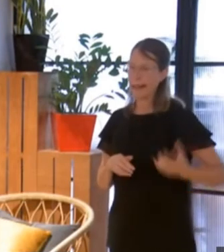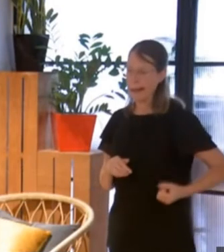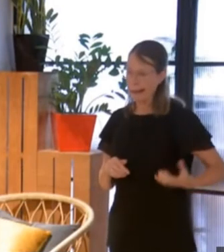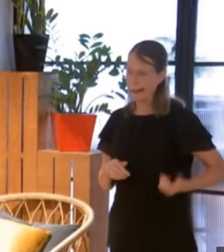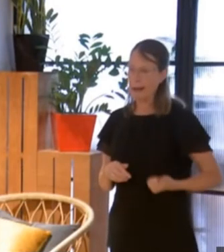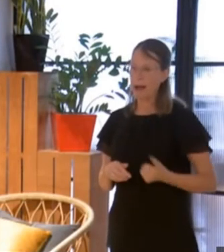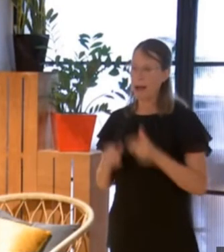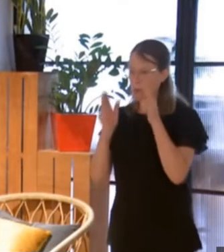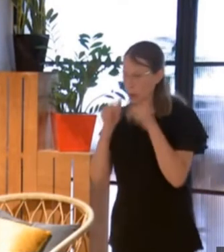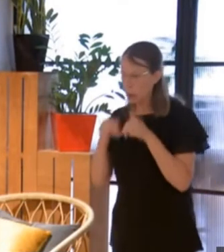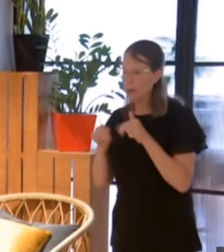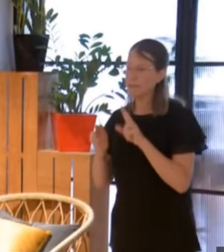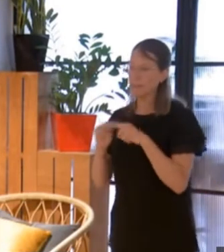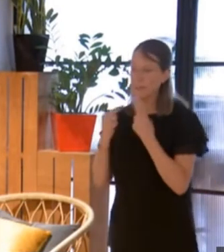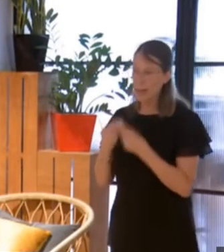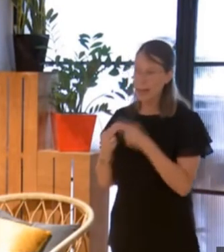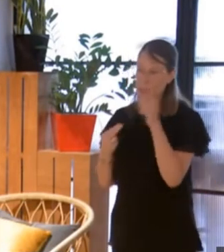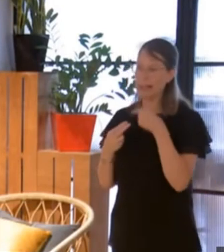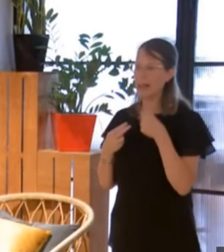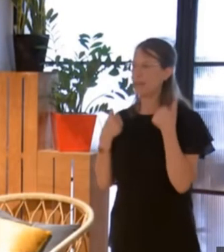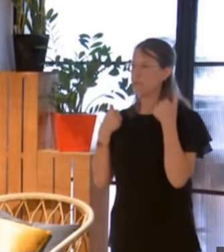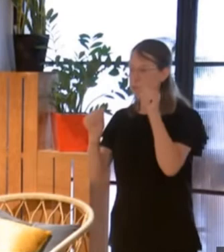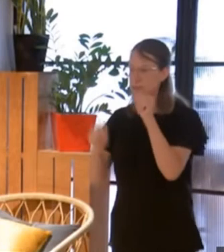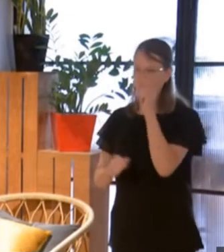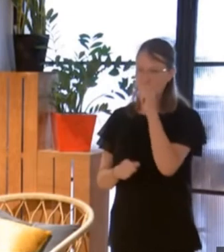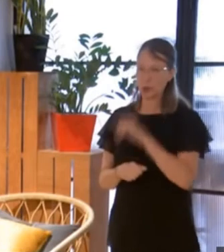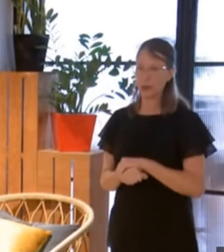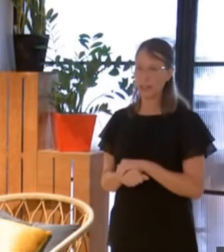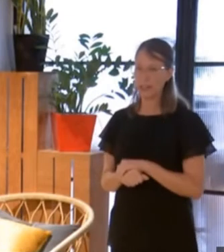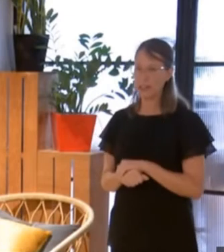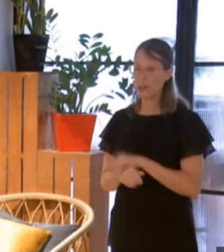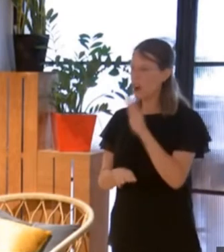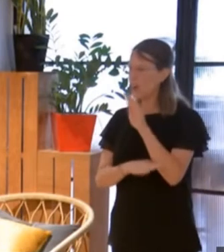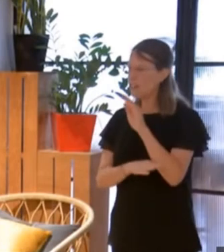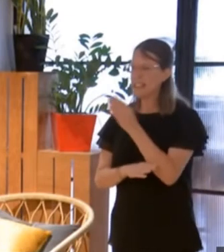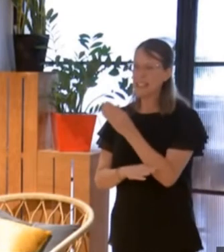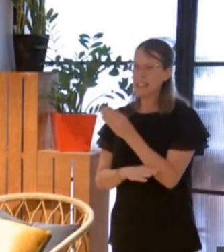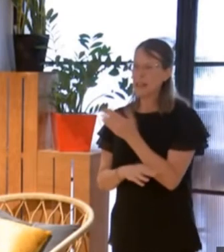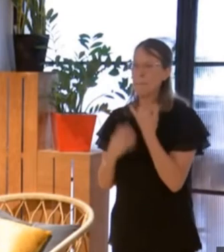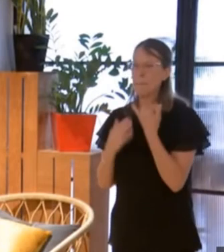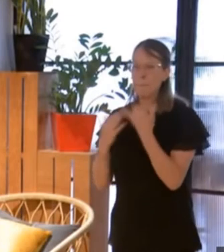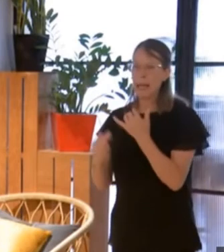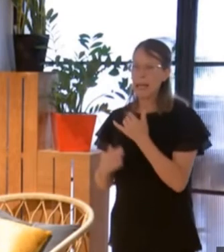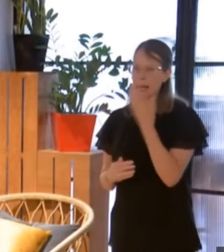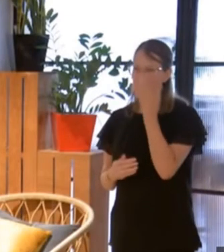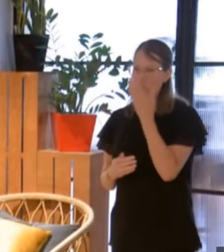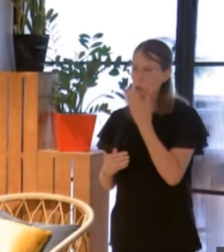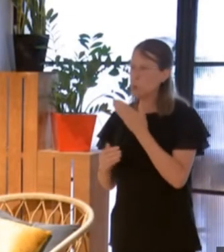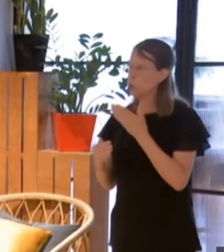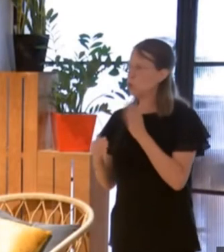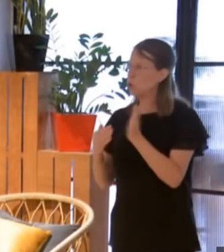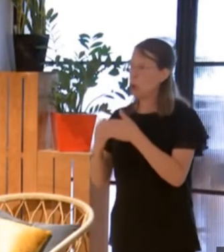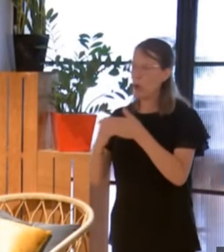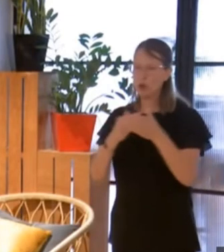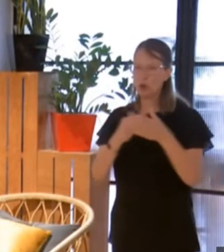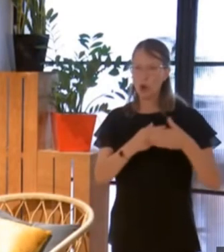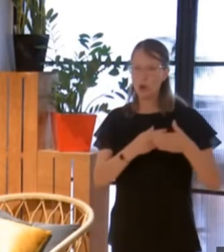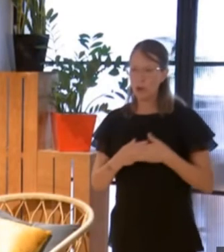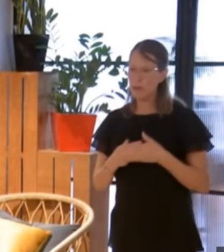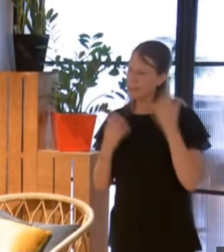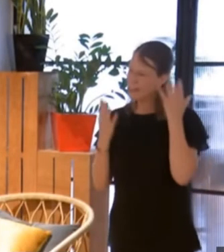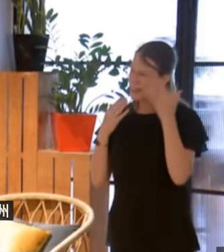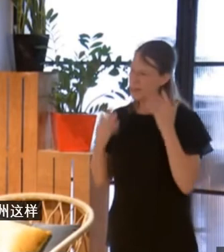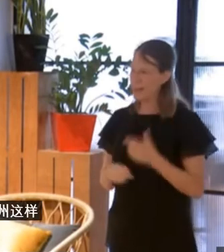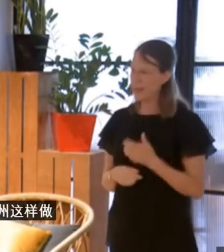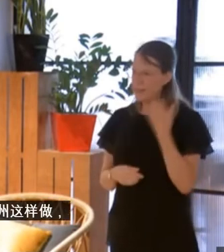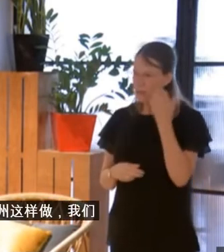provide opportunity and prosperity. I look around the world and see schools that are closed. We have countries that are mortgaging off their kids' future.